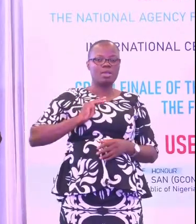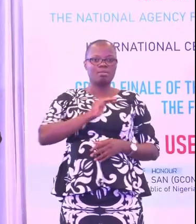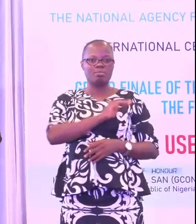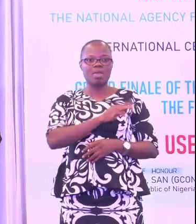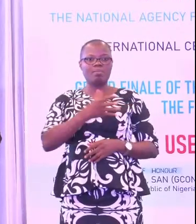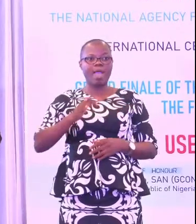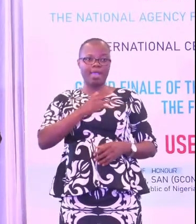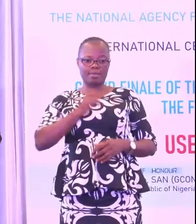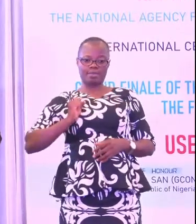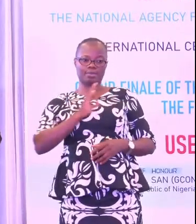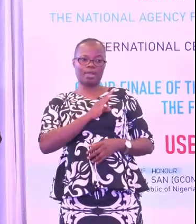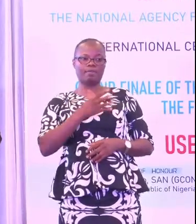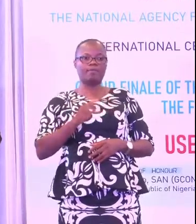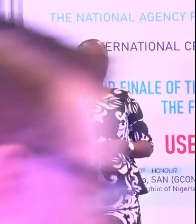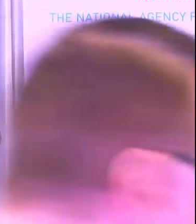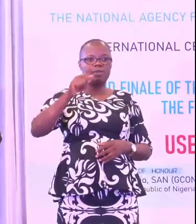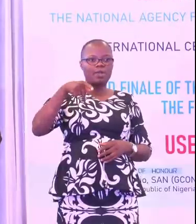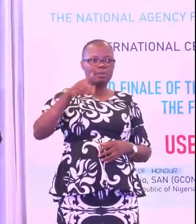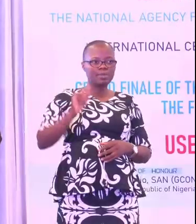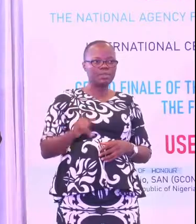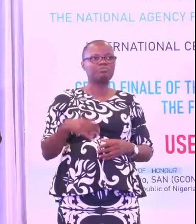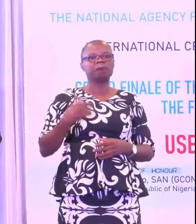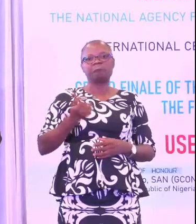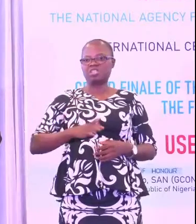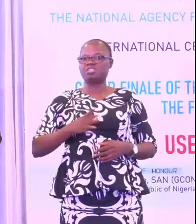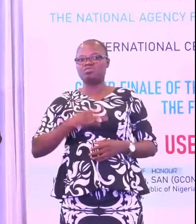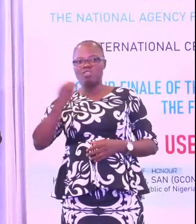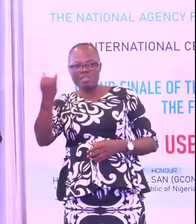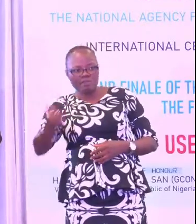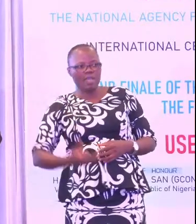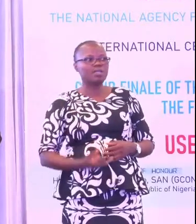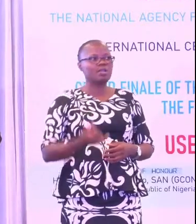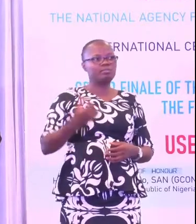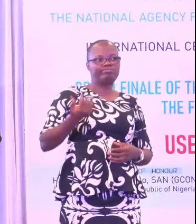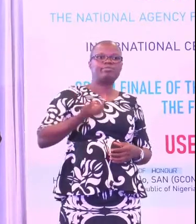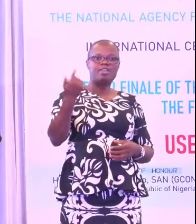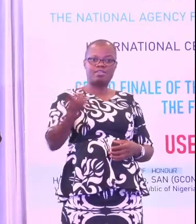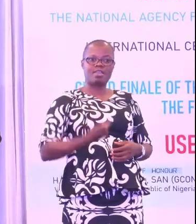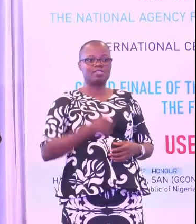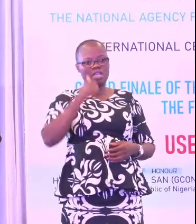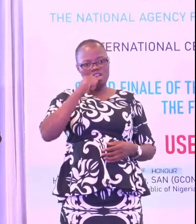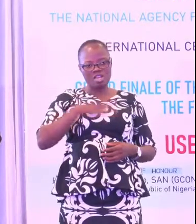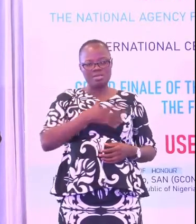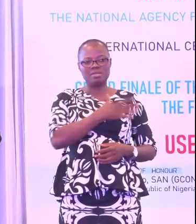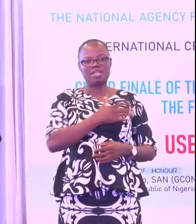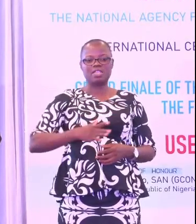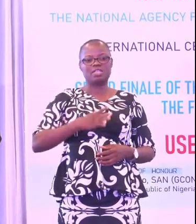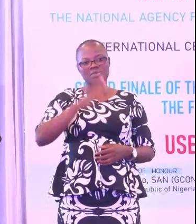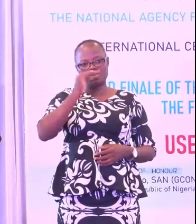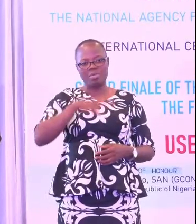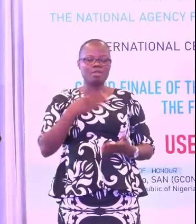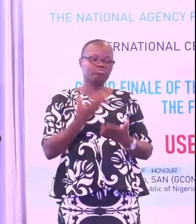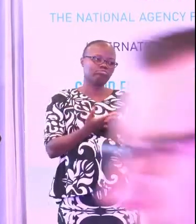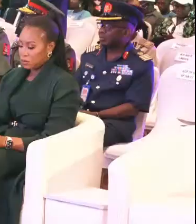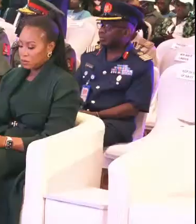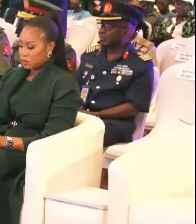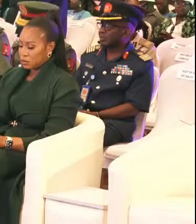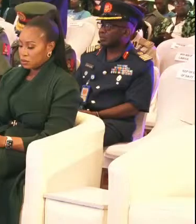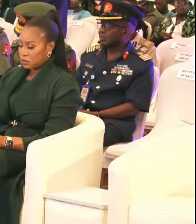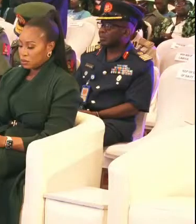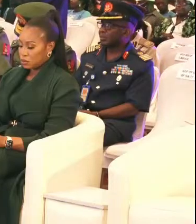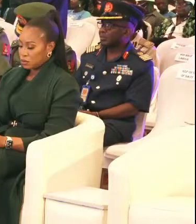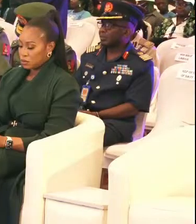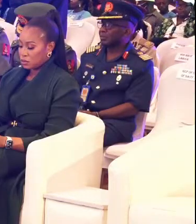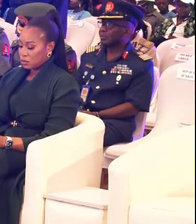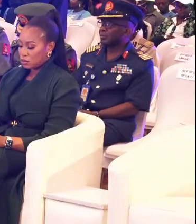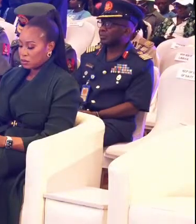NAPTIP, distinguished invited guests, ladies and gentlemen, good morning. Let me